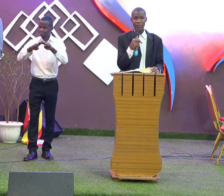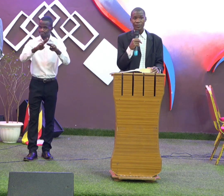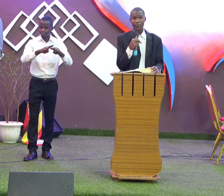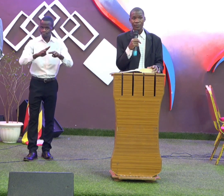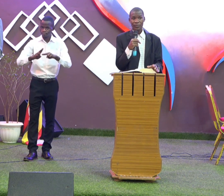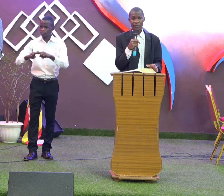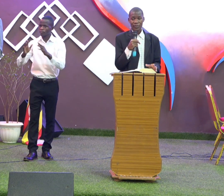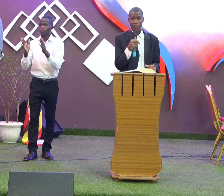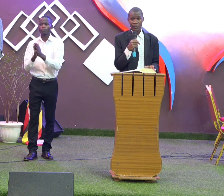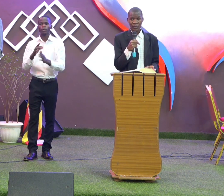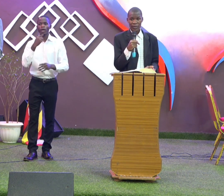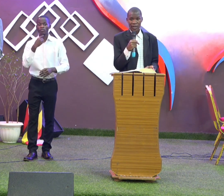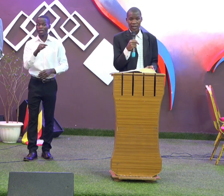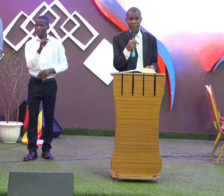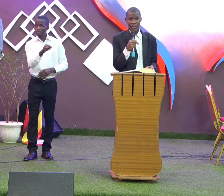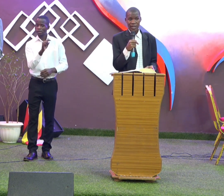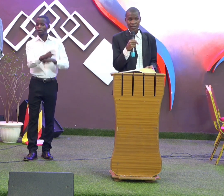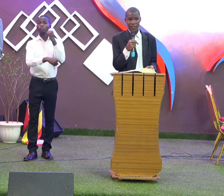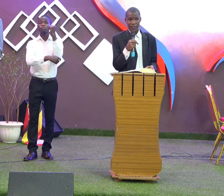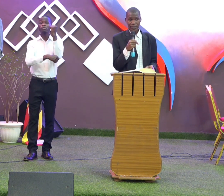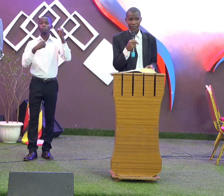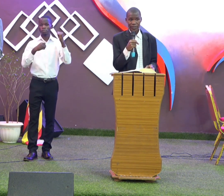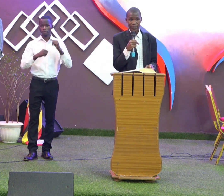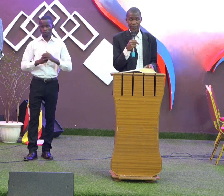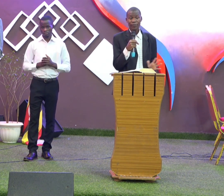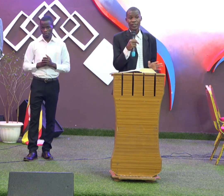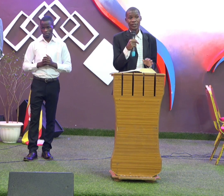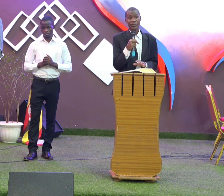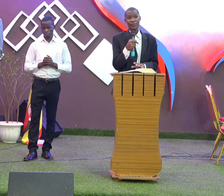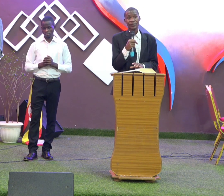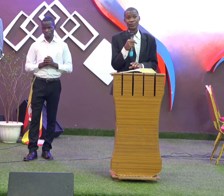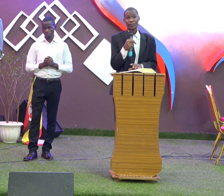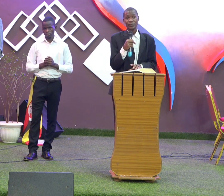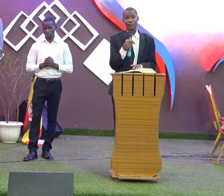sat. Negamba obububbi. And said that is theft.